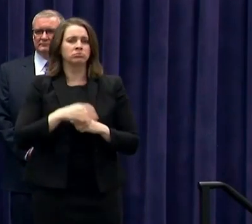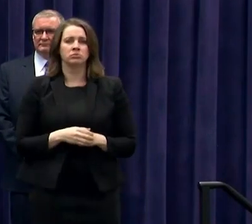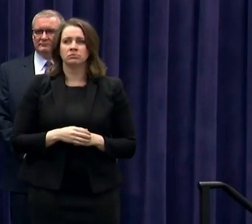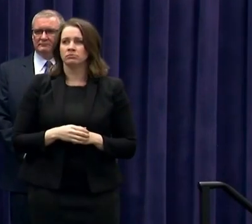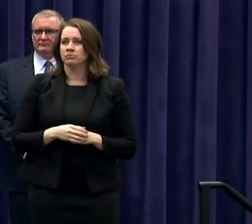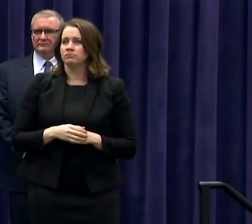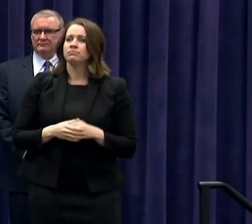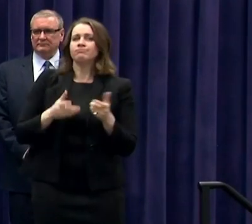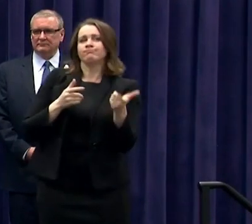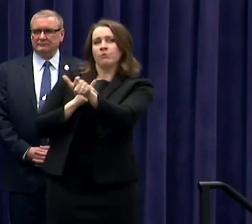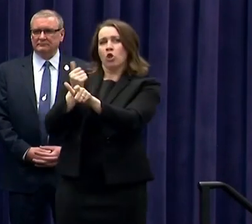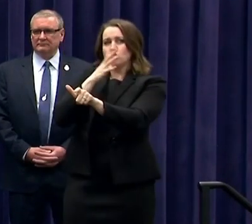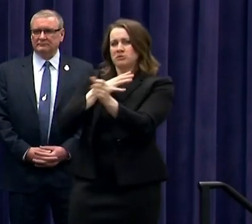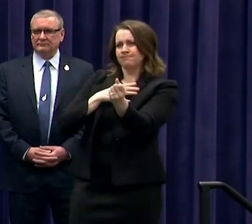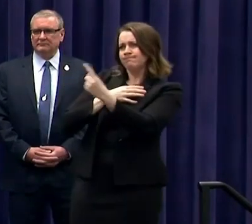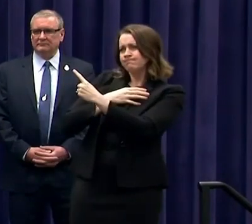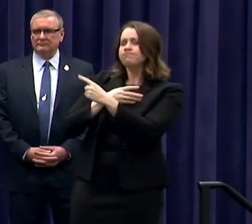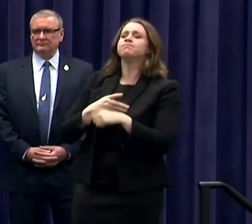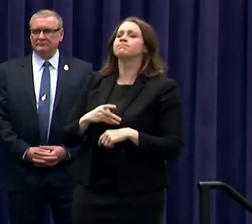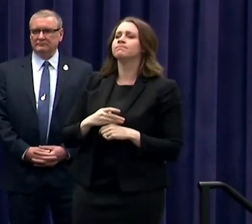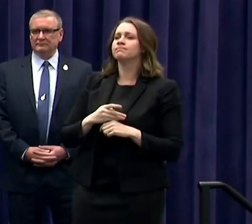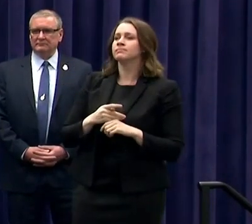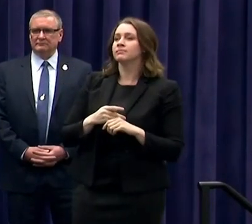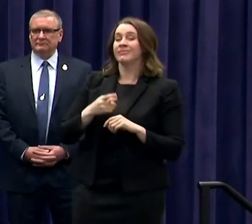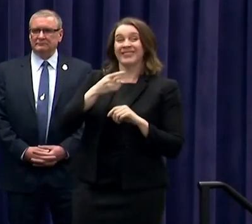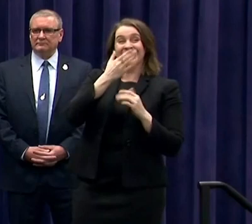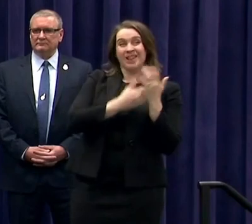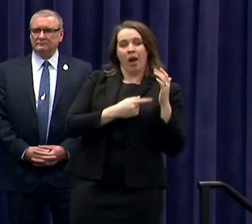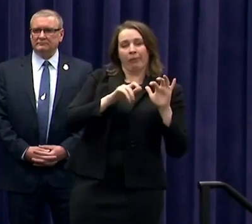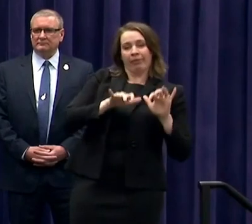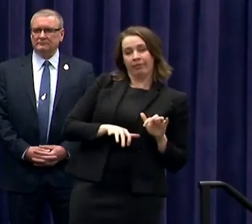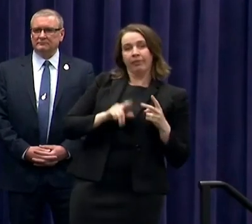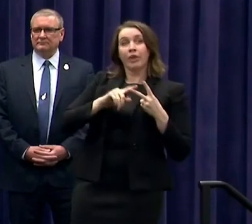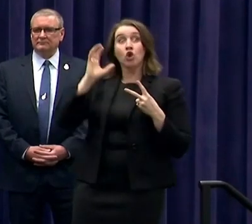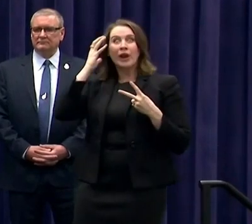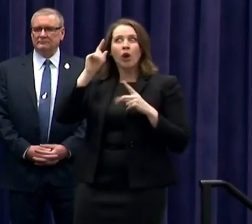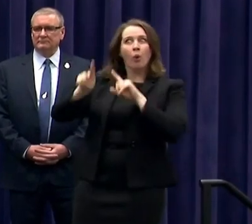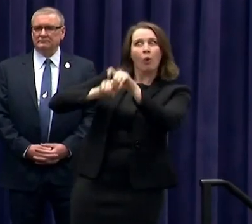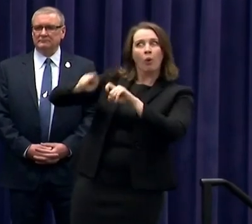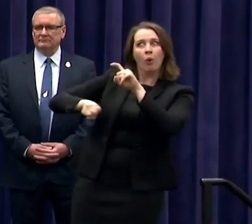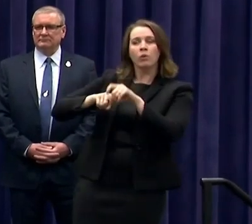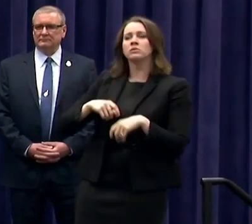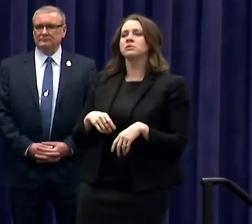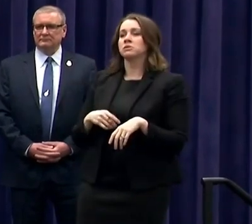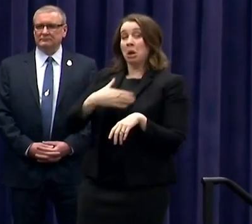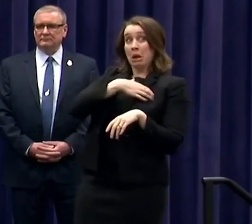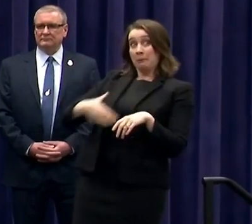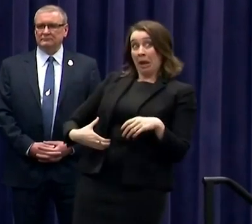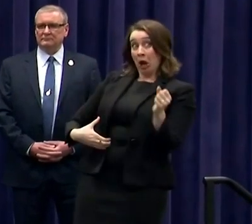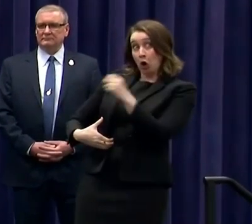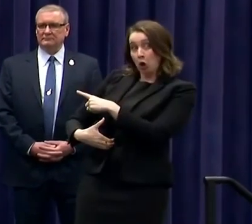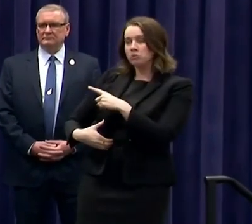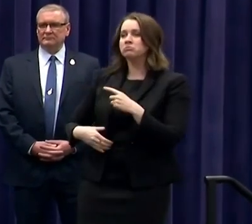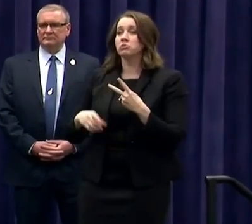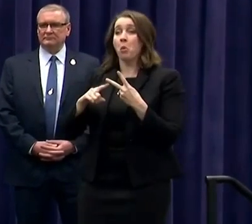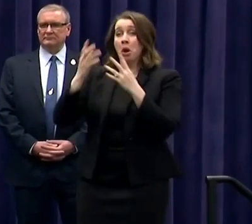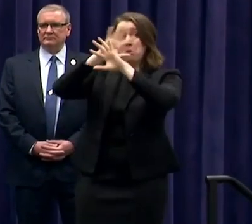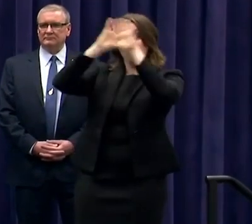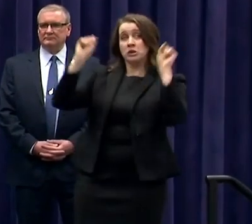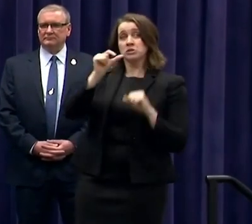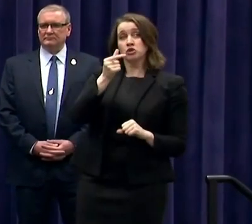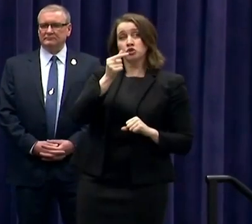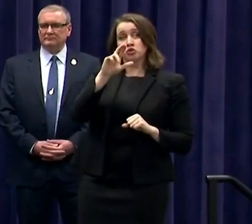We have a few questions from print and radio reporters. Mayor or President